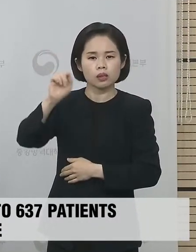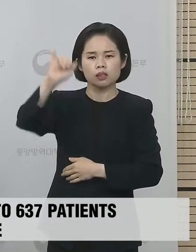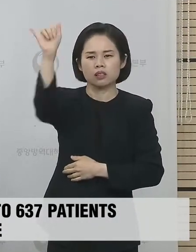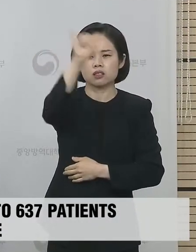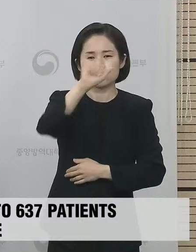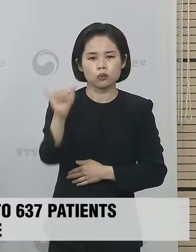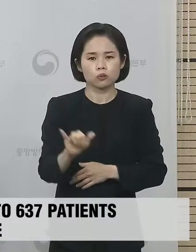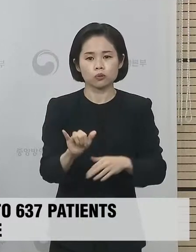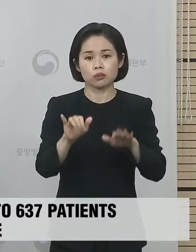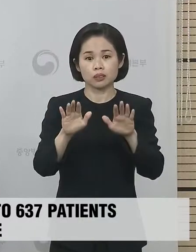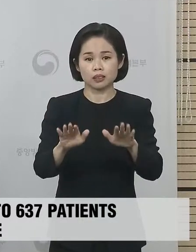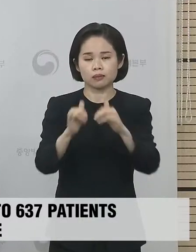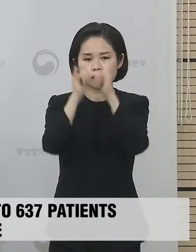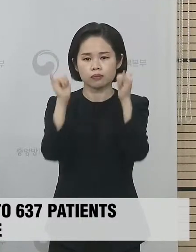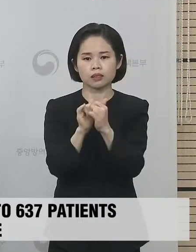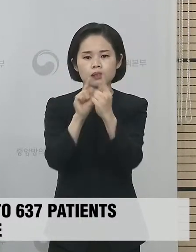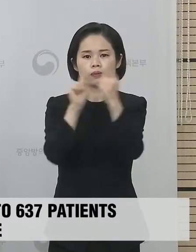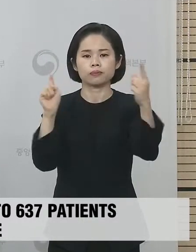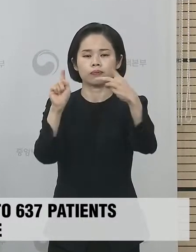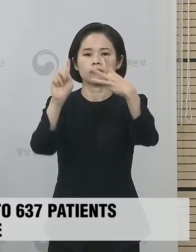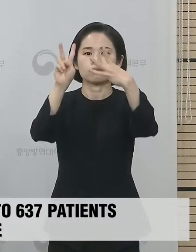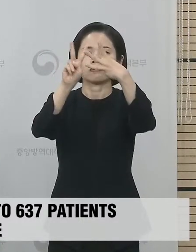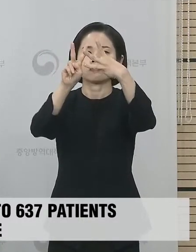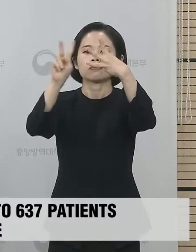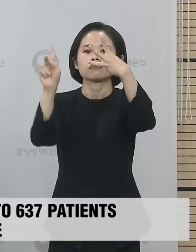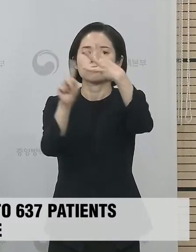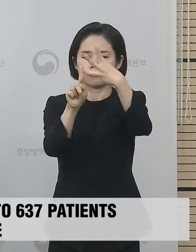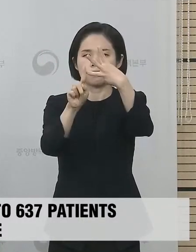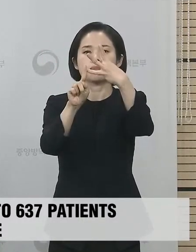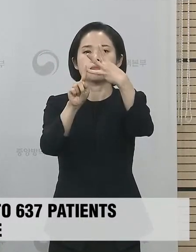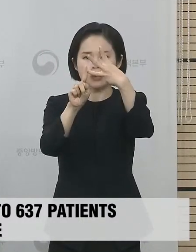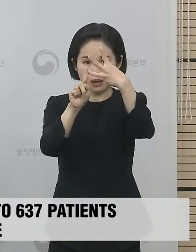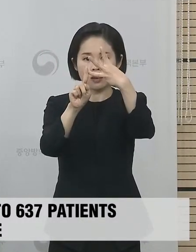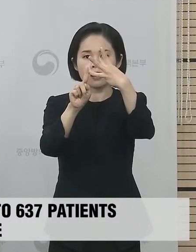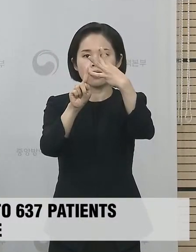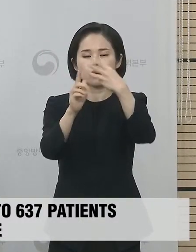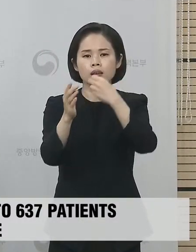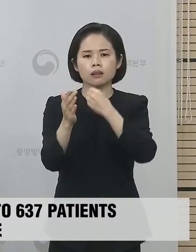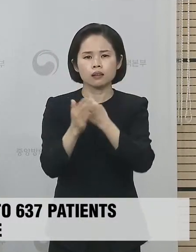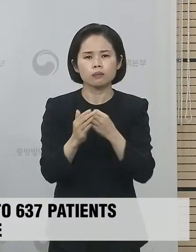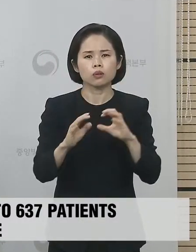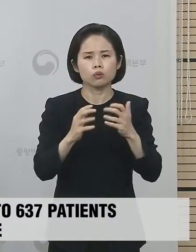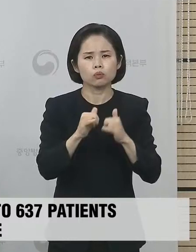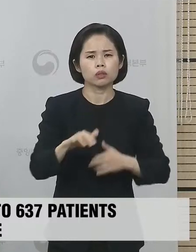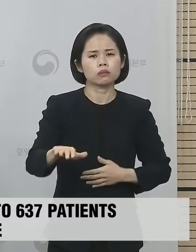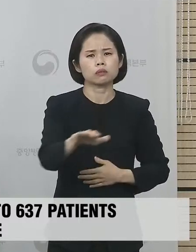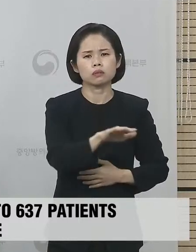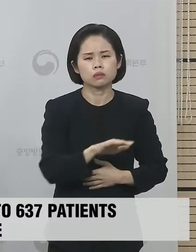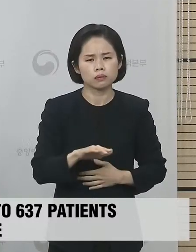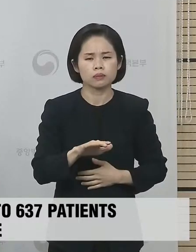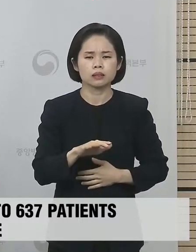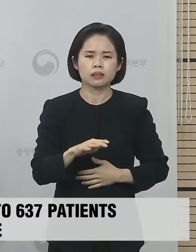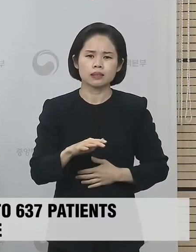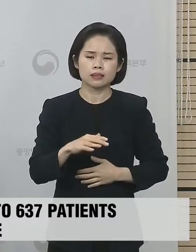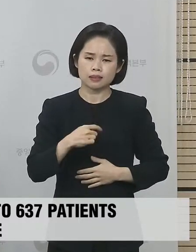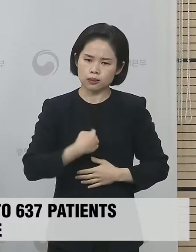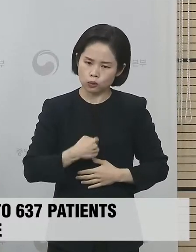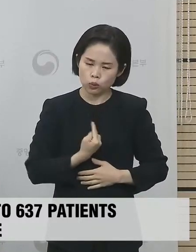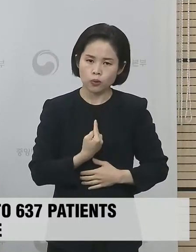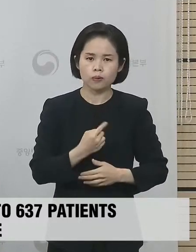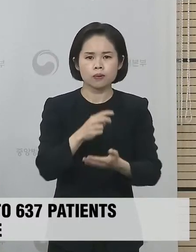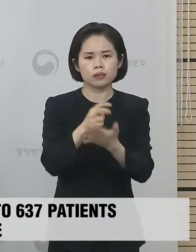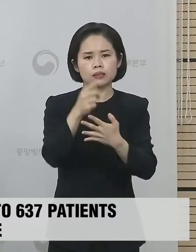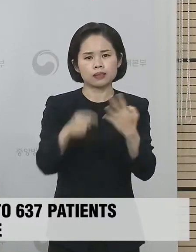others. And the quarantine measures, we would like to continue to note that with the ease of social distancing measures to level one, the government